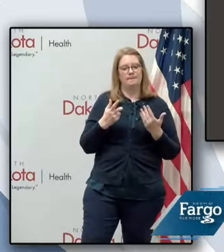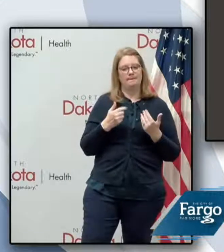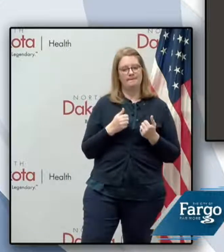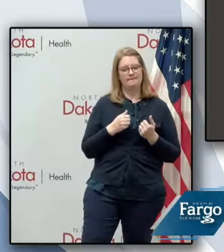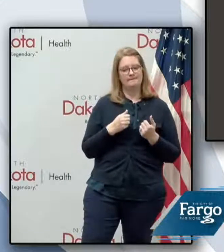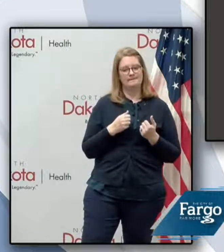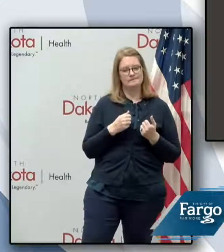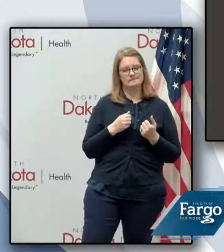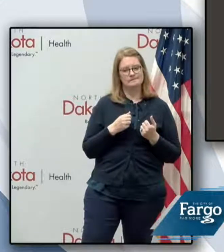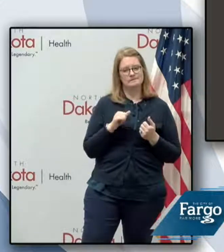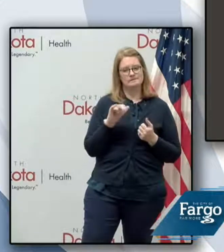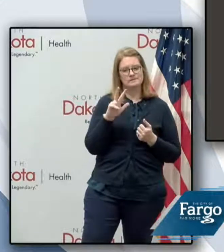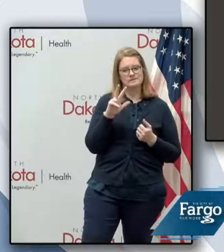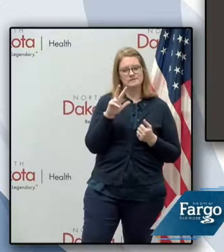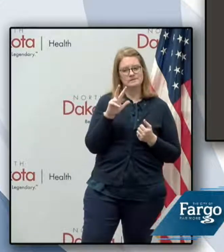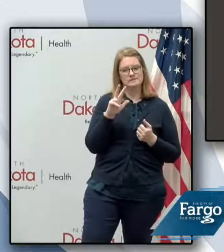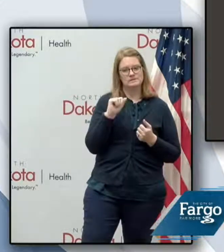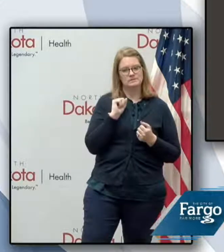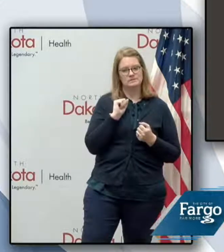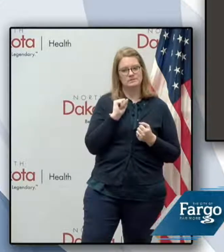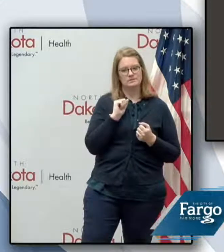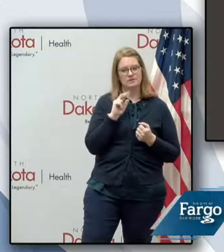is